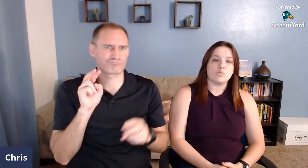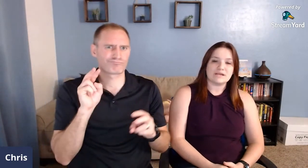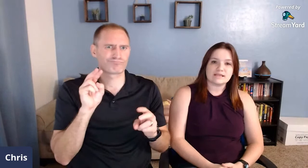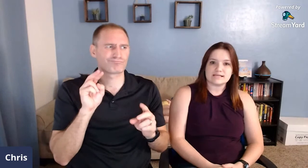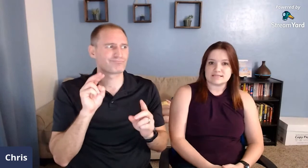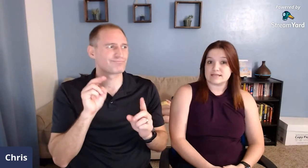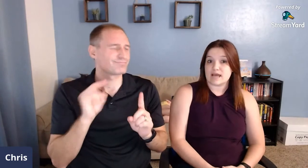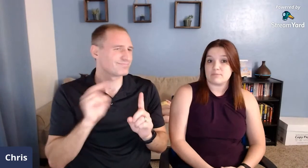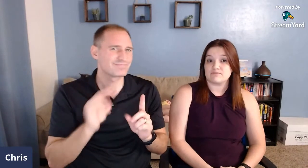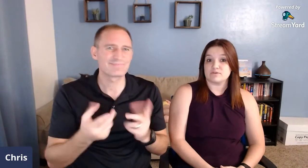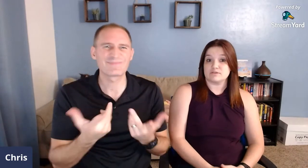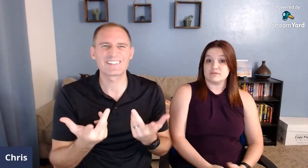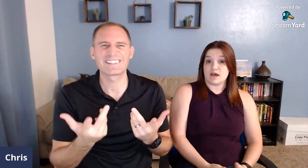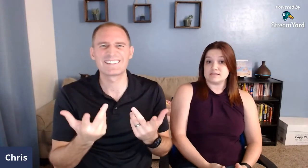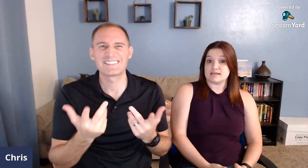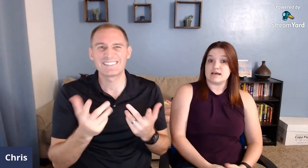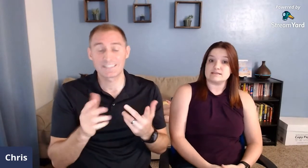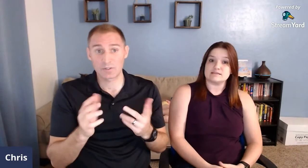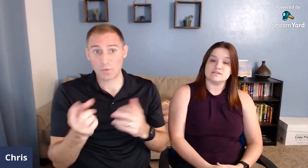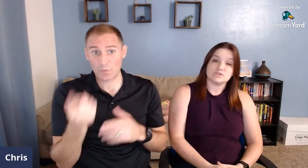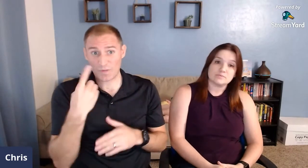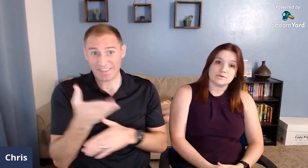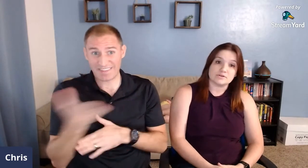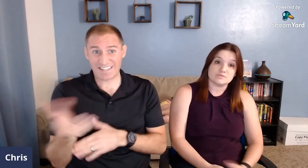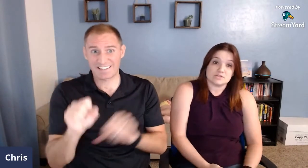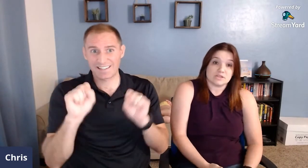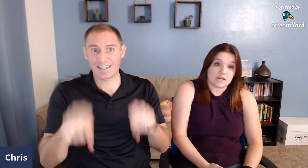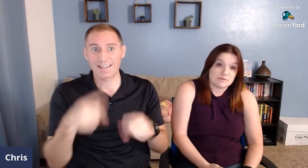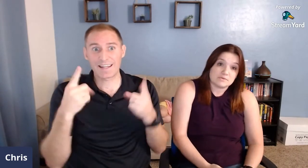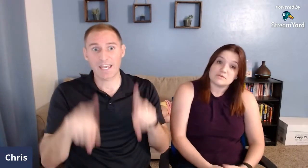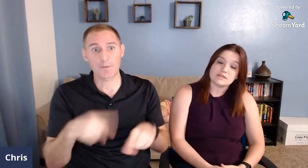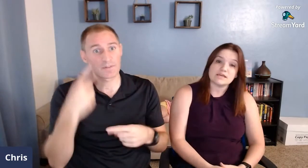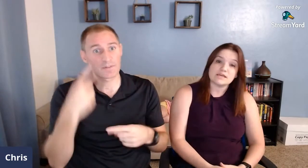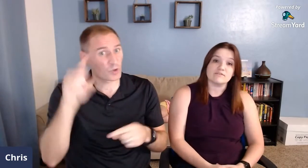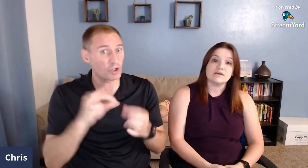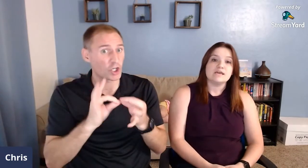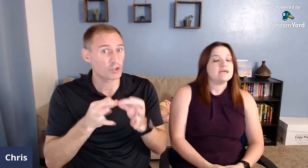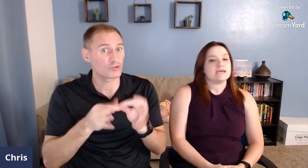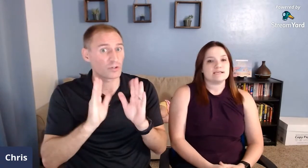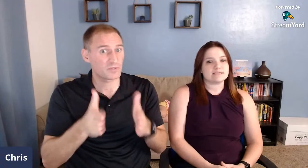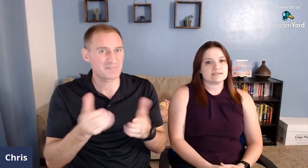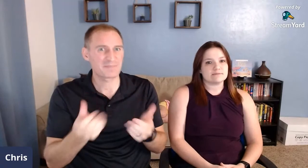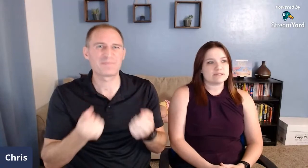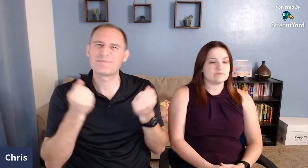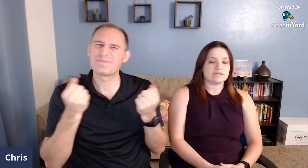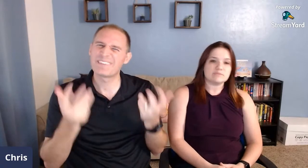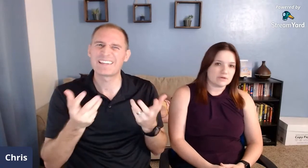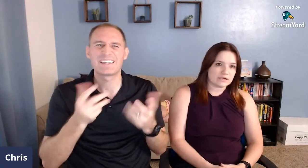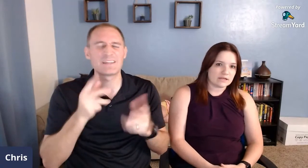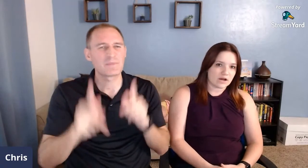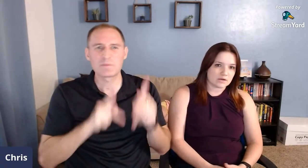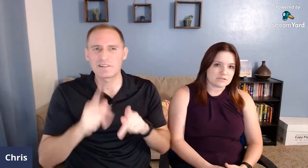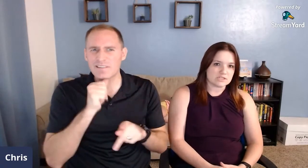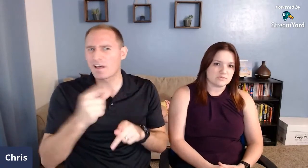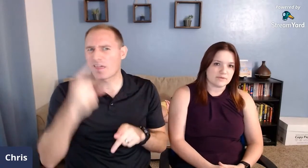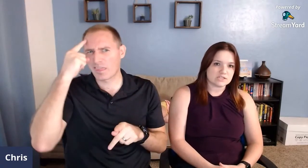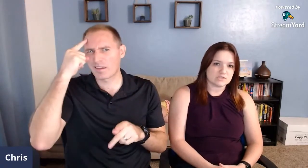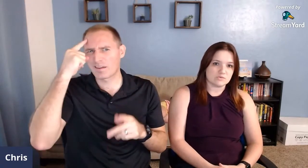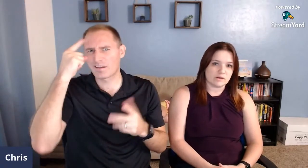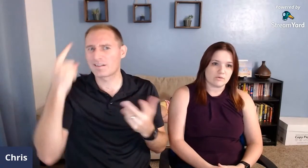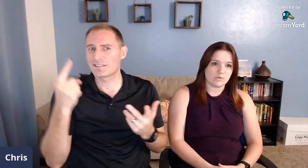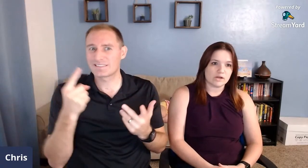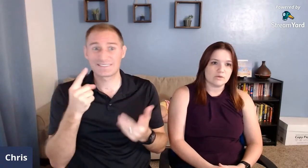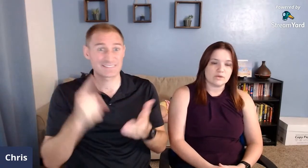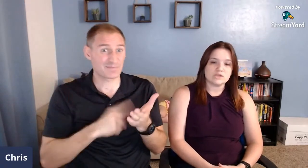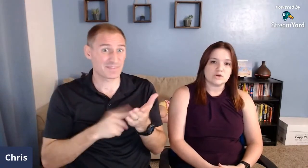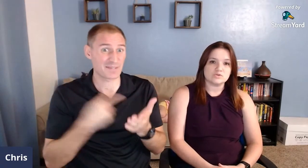So one of the things that can happen for us as interpreters, which a lot of people don't think of, is that sometimes we can be put in an awkward situation